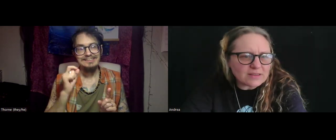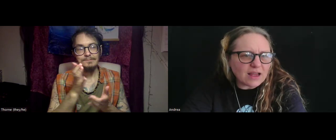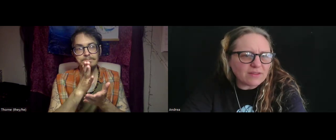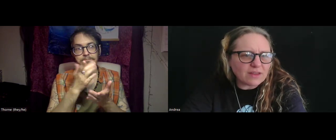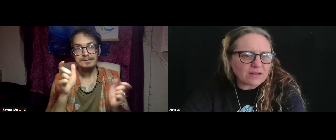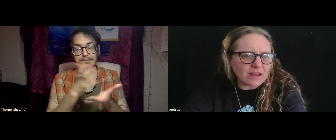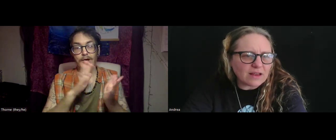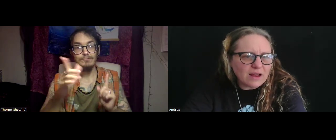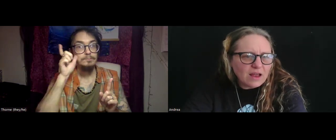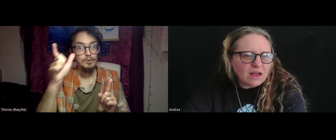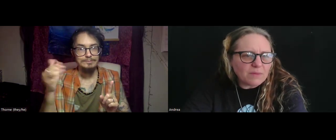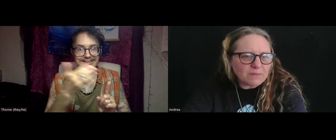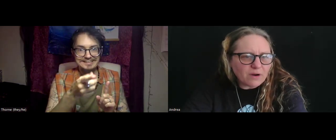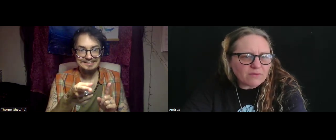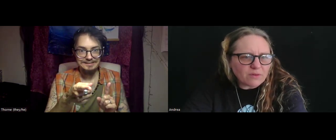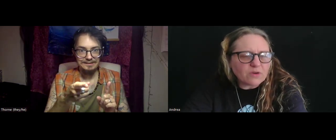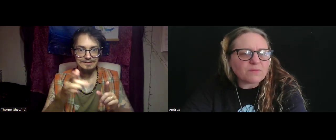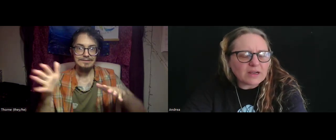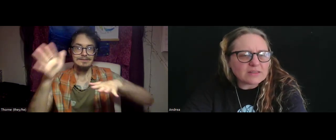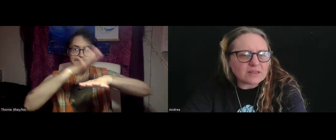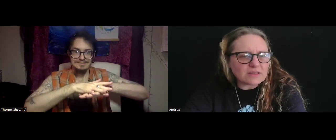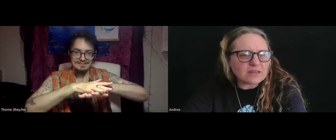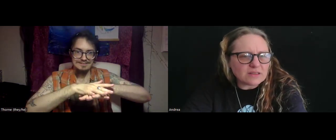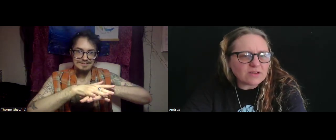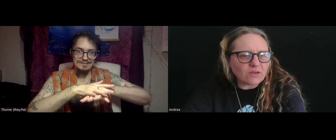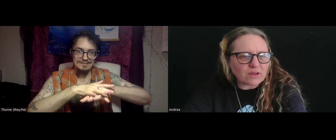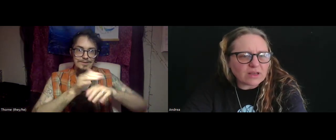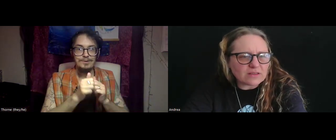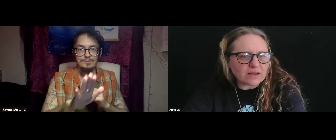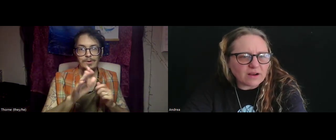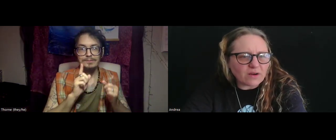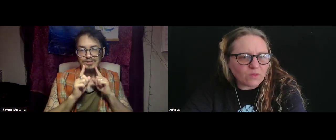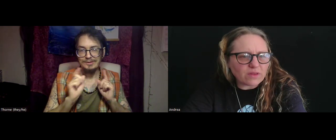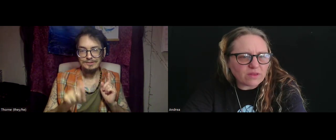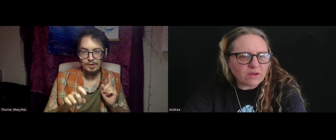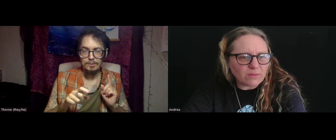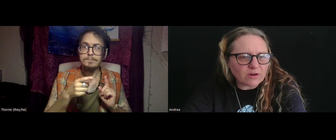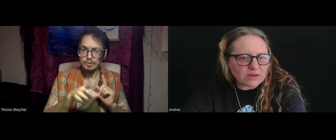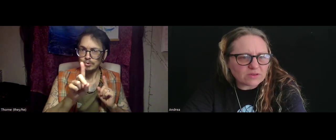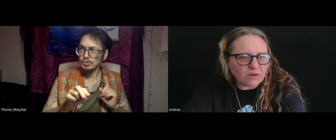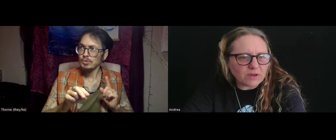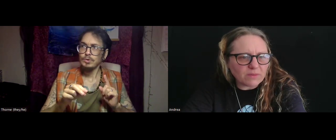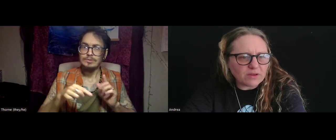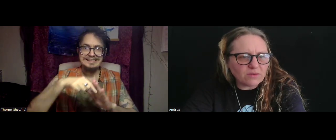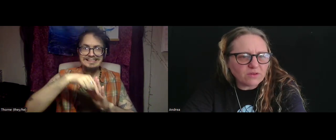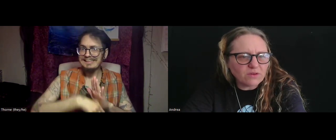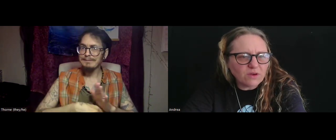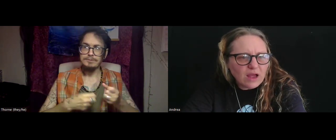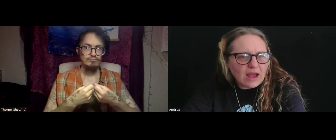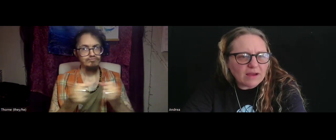I think that a big part of your moon in Pisces is overlays on there with your Mercury and Scorpio, but you do have